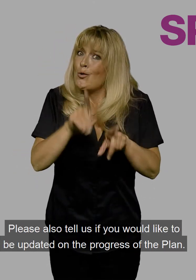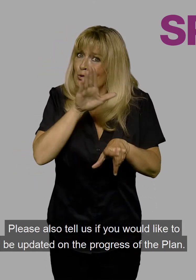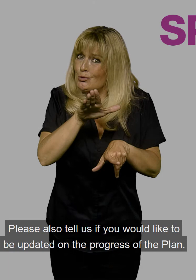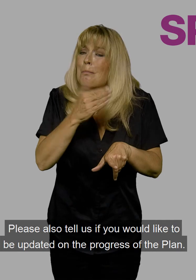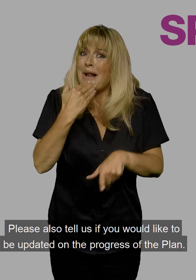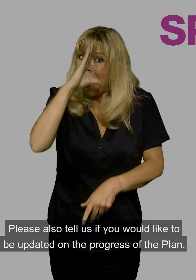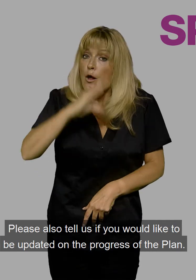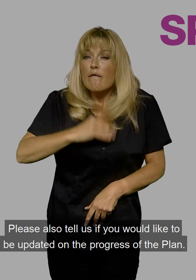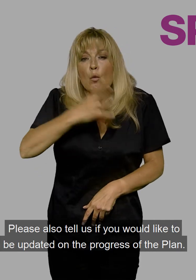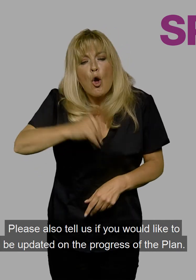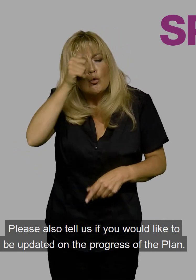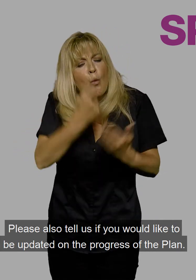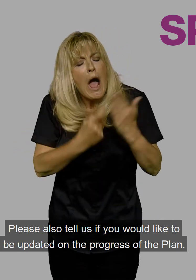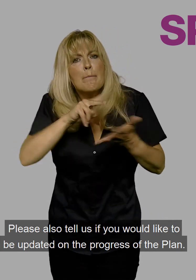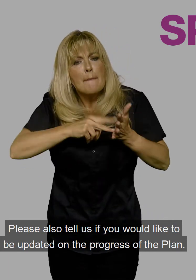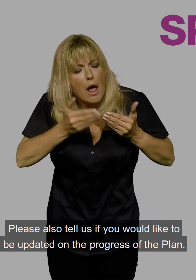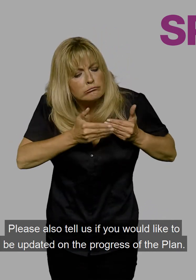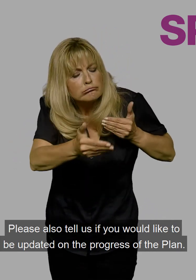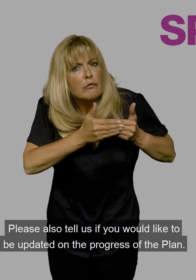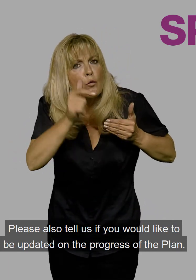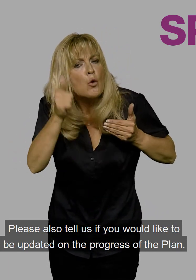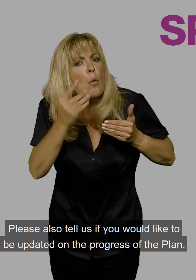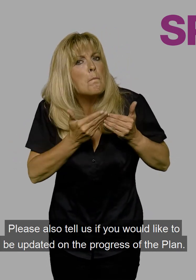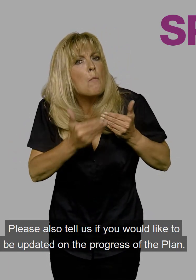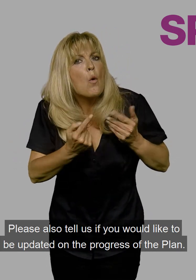Please also tell us if you would like to be updated on the progress of the plan.